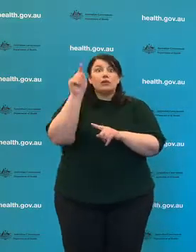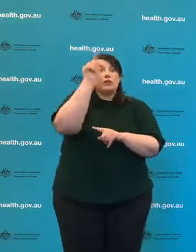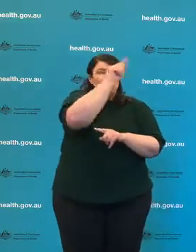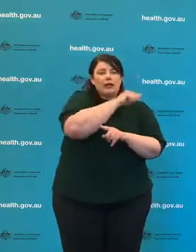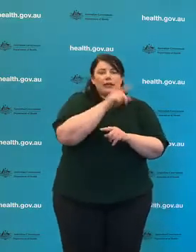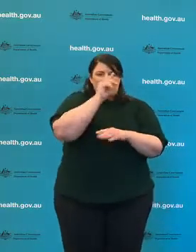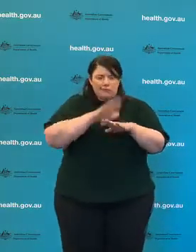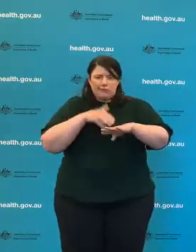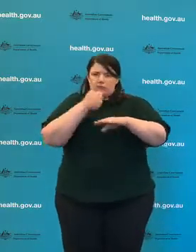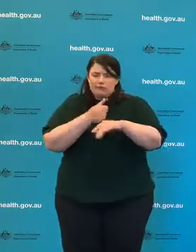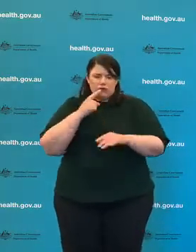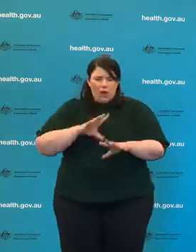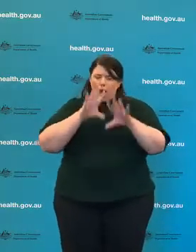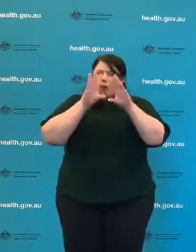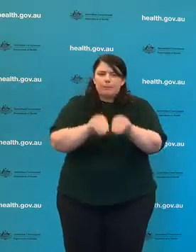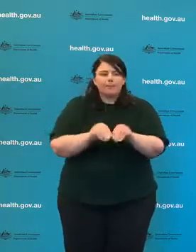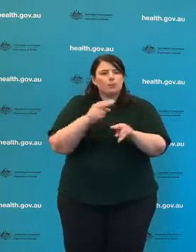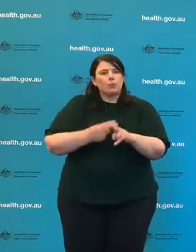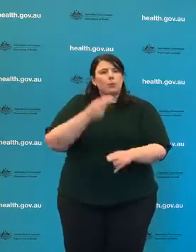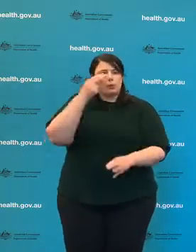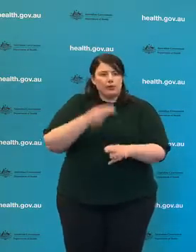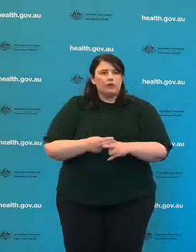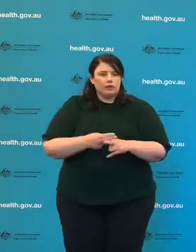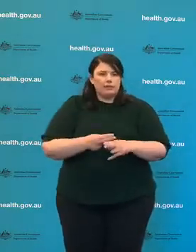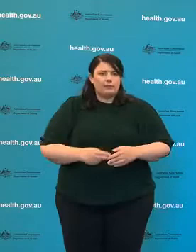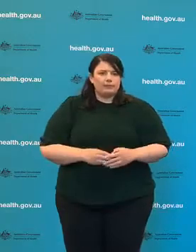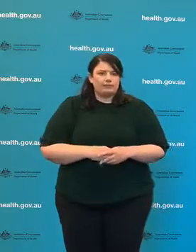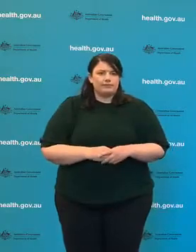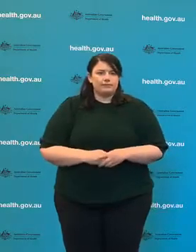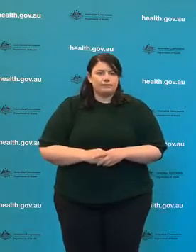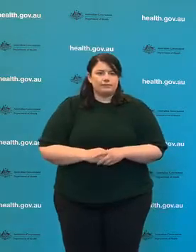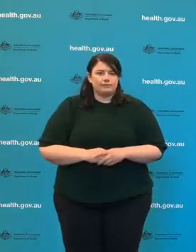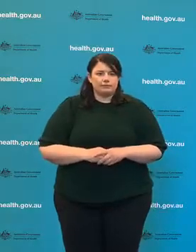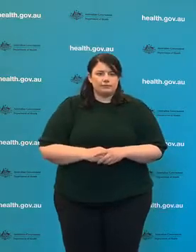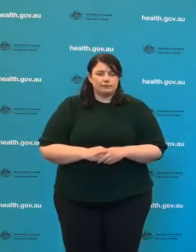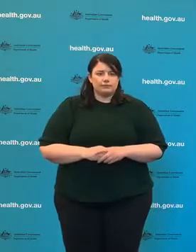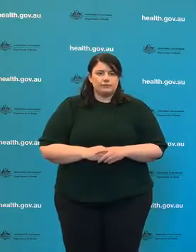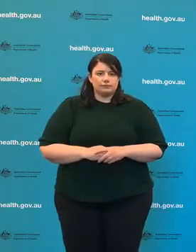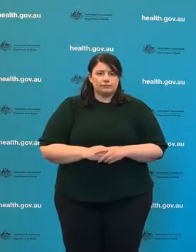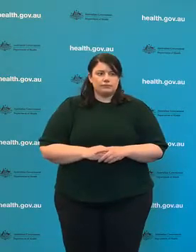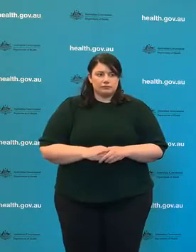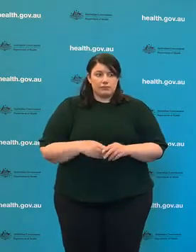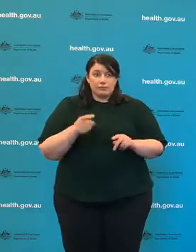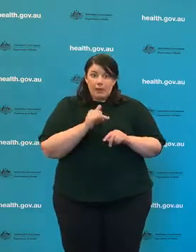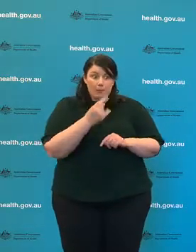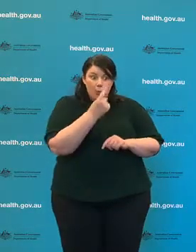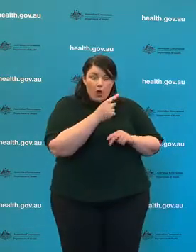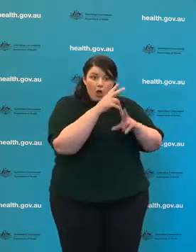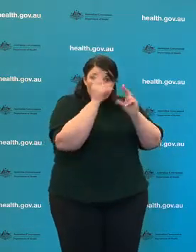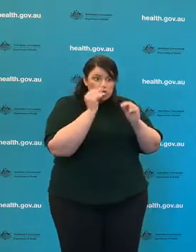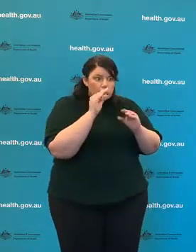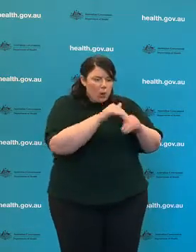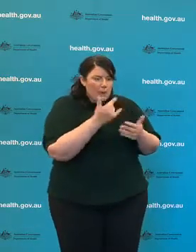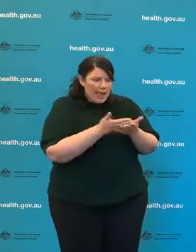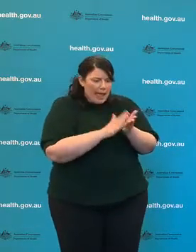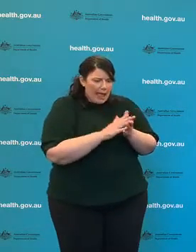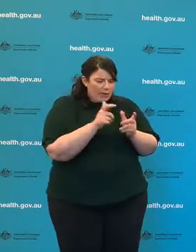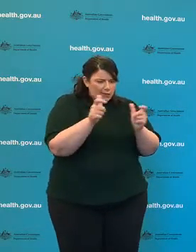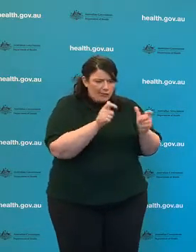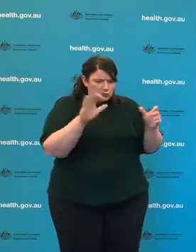response to an outbreak, and even down to an individual aged care facility. And